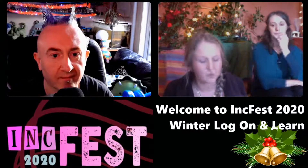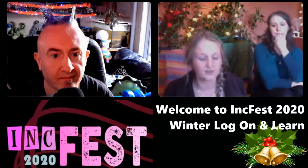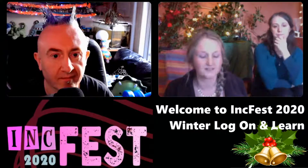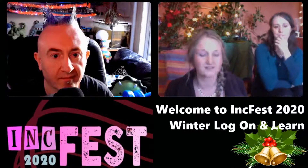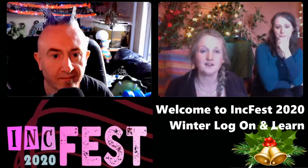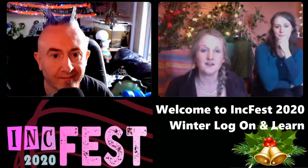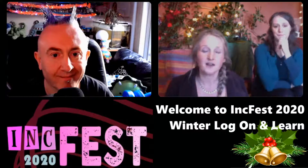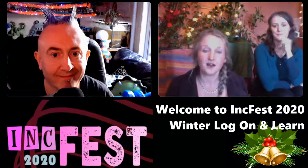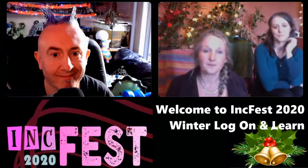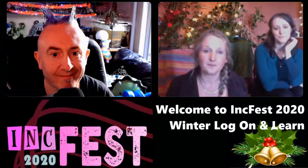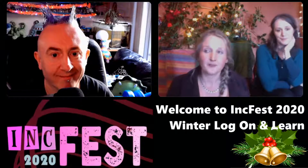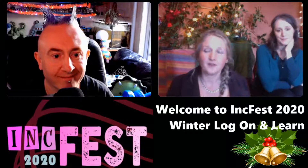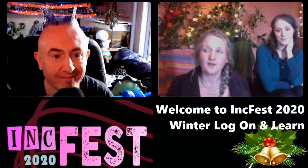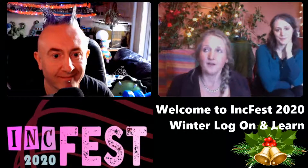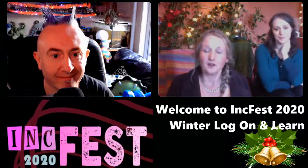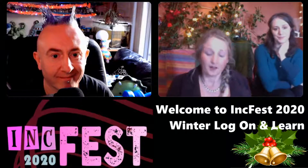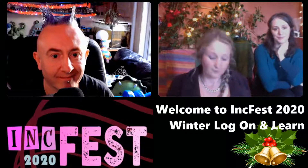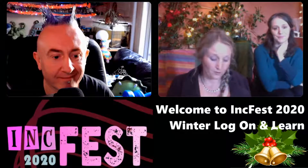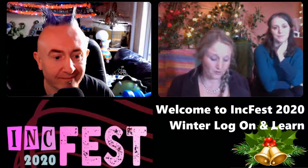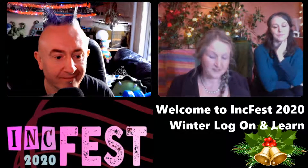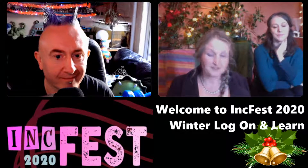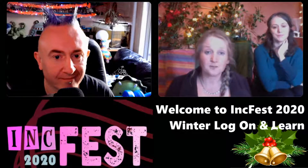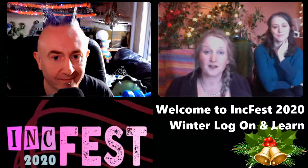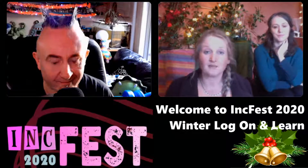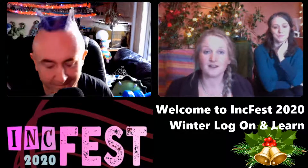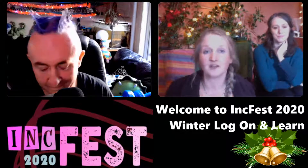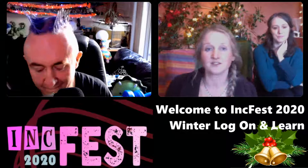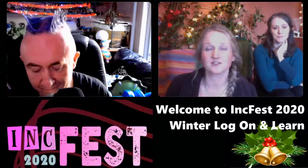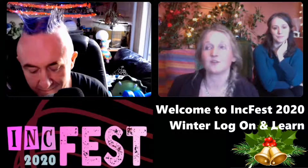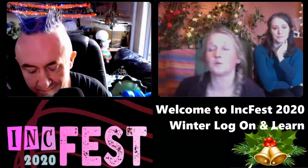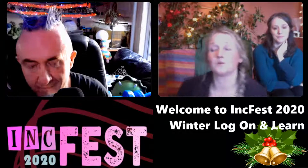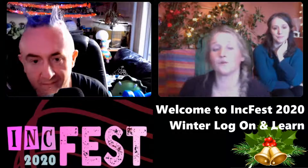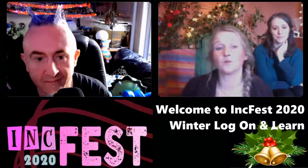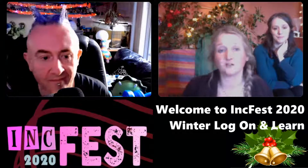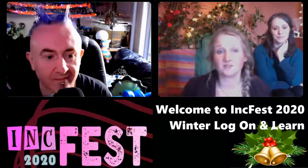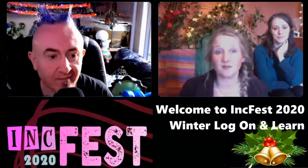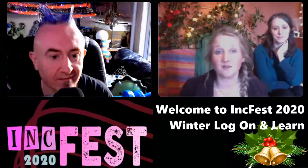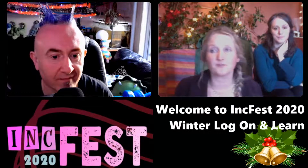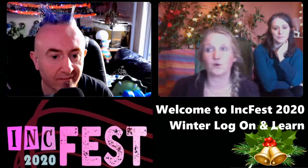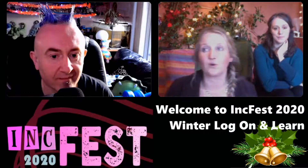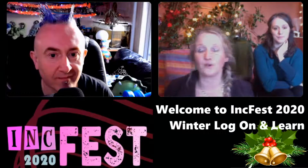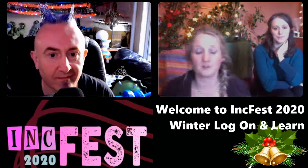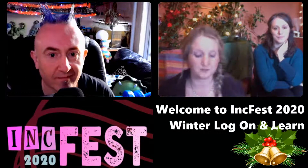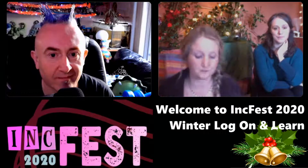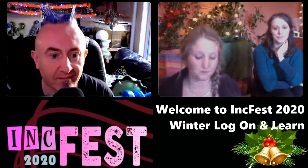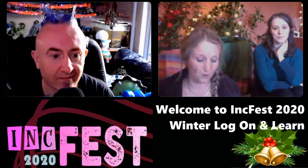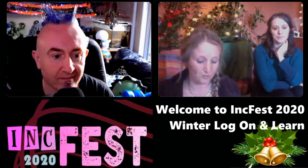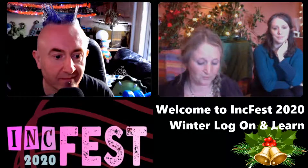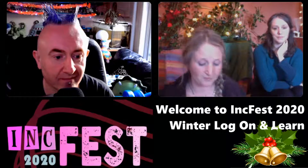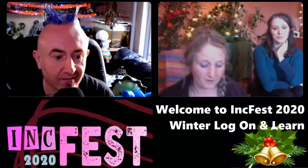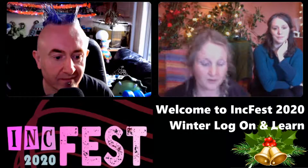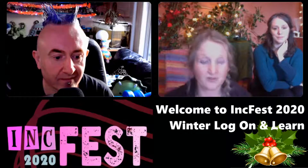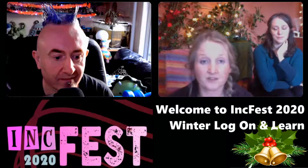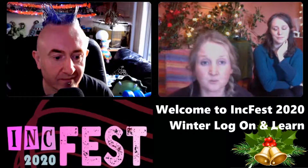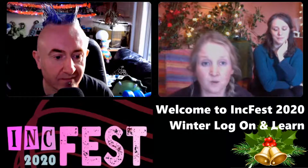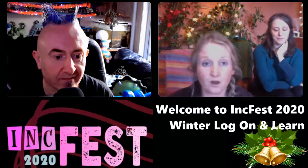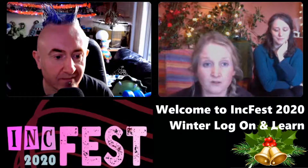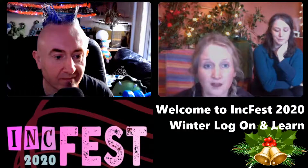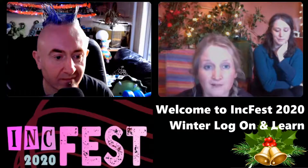mornings, I thought that this could be a really nice song that we've also done before. It was for This World, Our